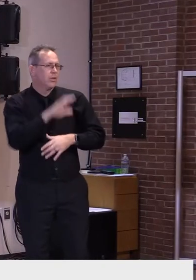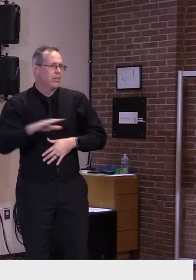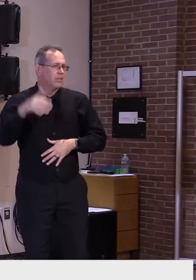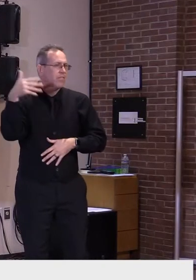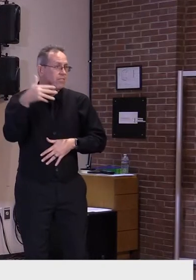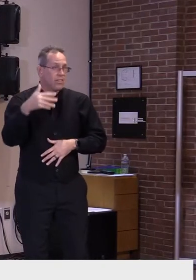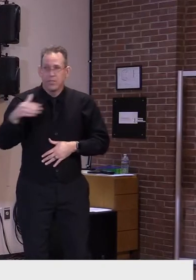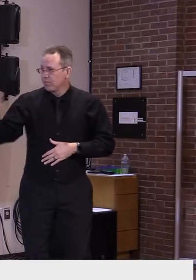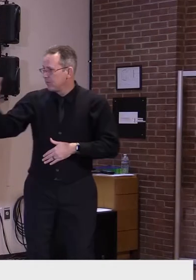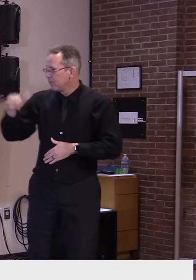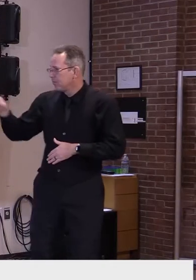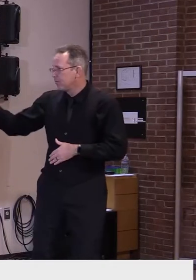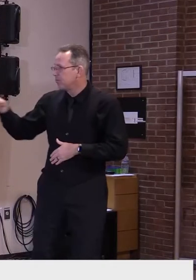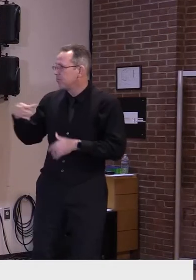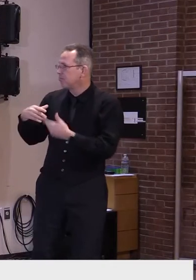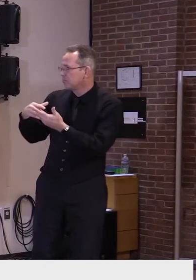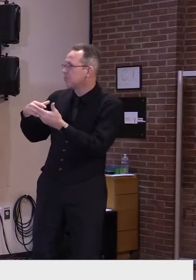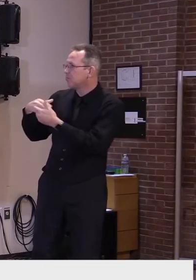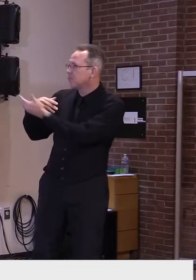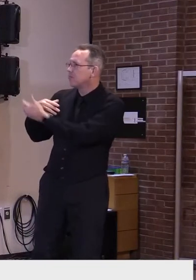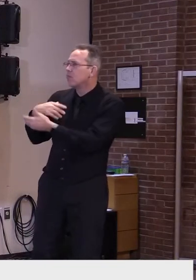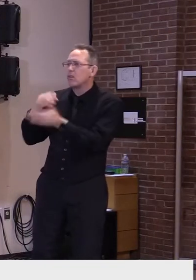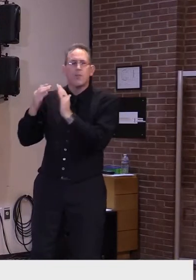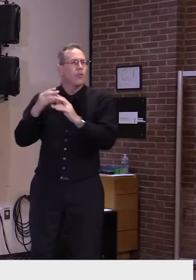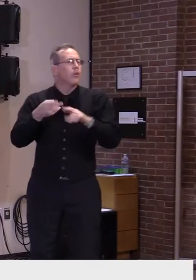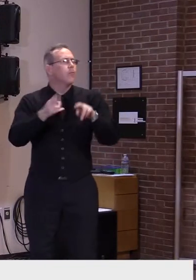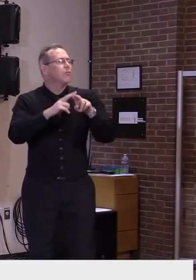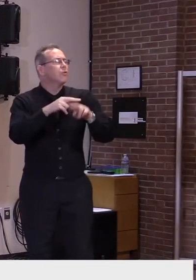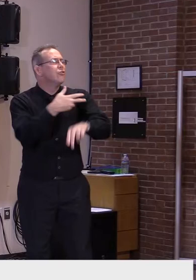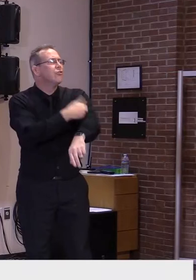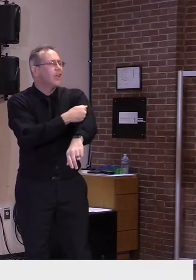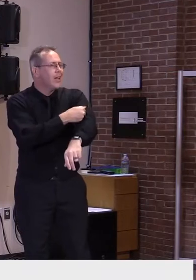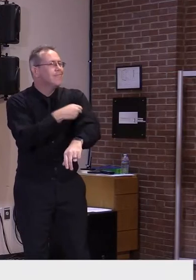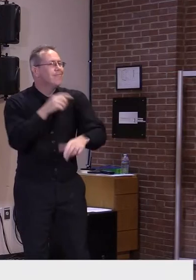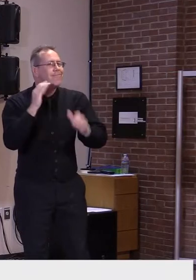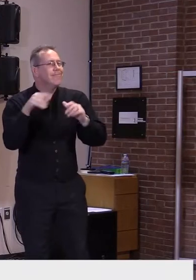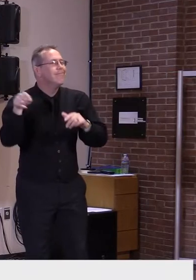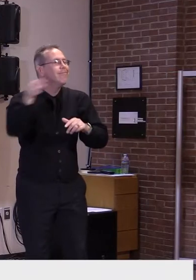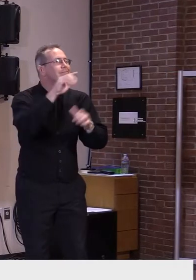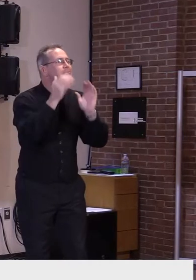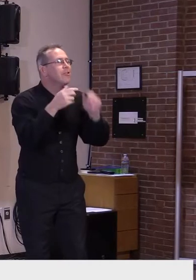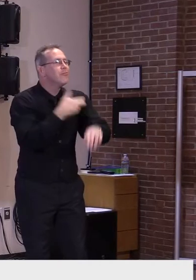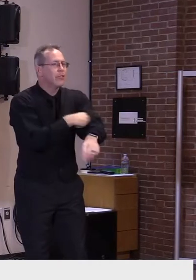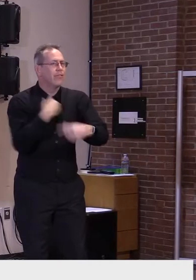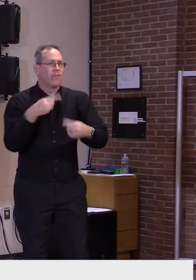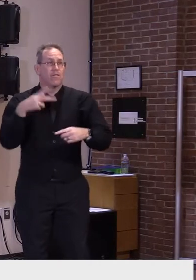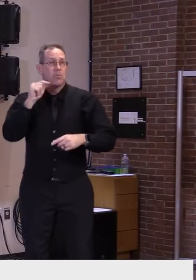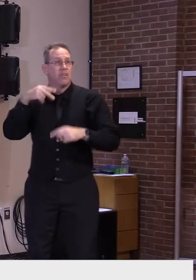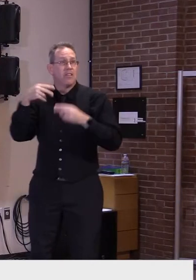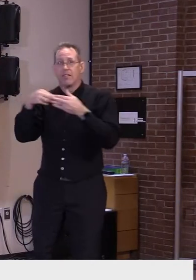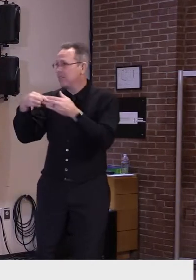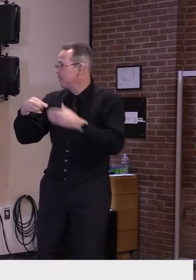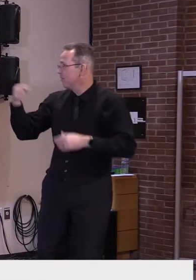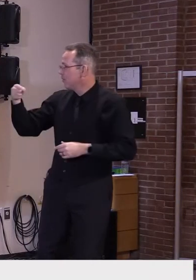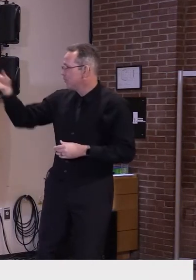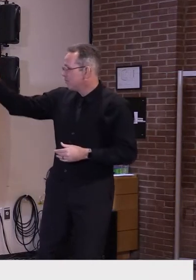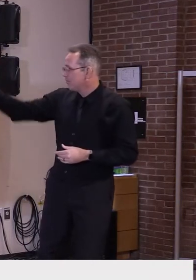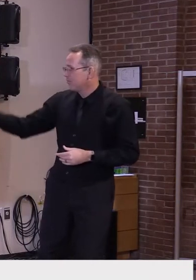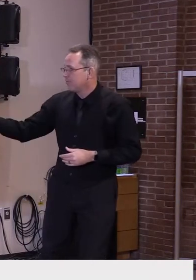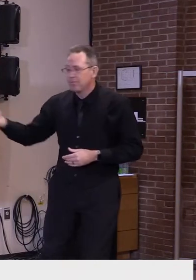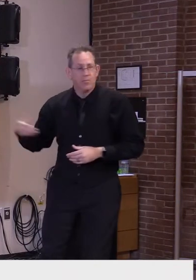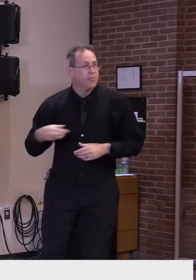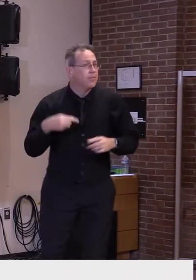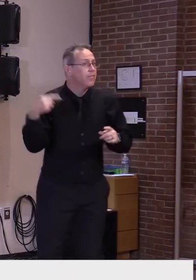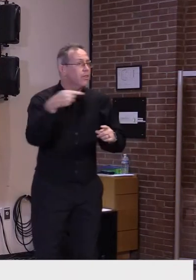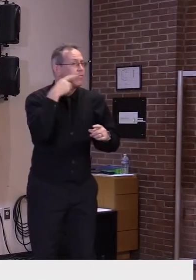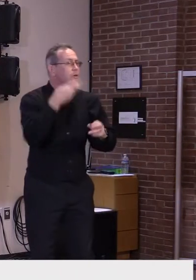their booster shot. So across our entire population, we're at about 26.5% of those fully vaccinated who have received a